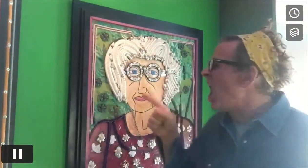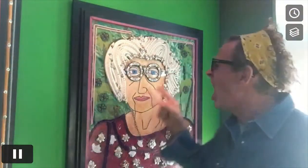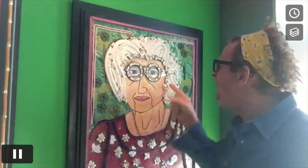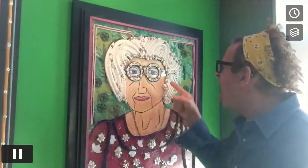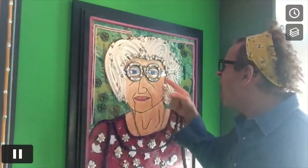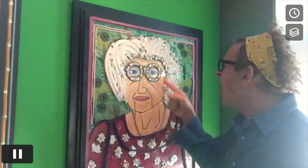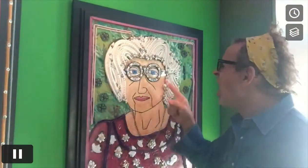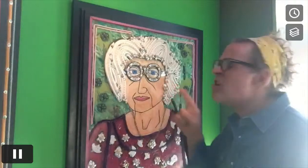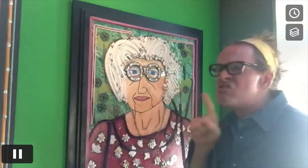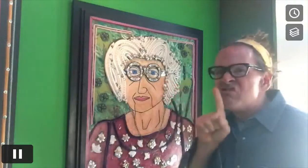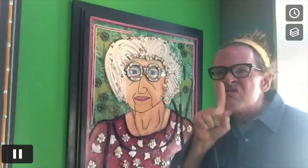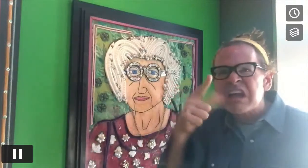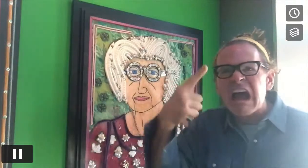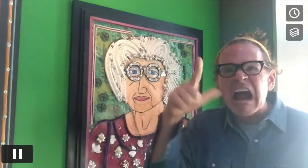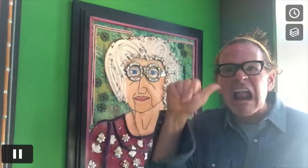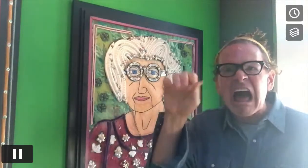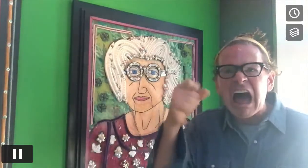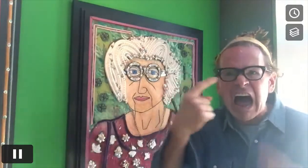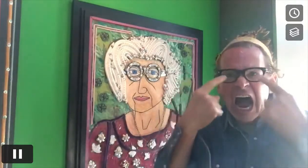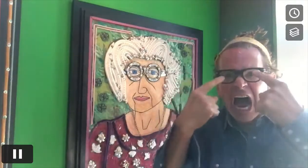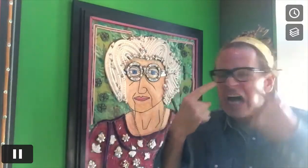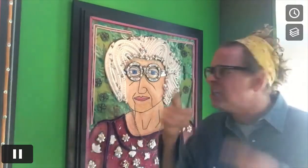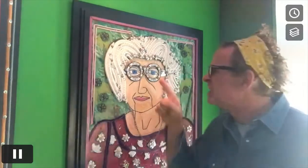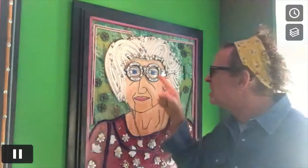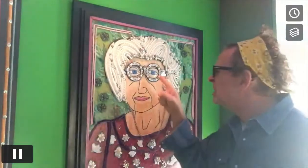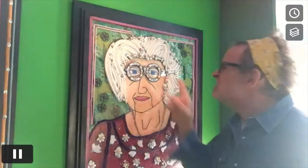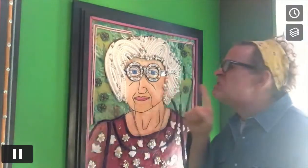La. Real lenses.